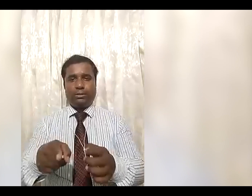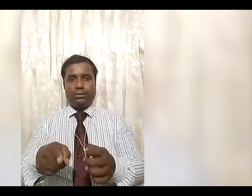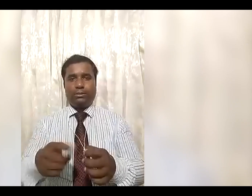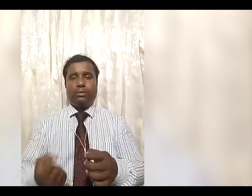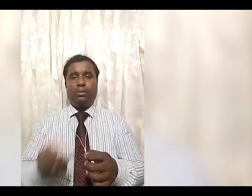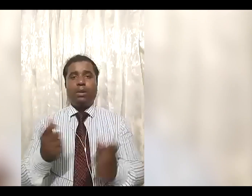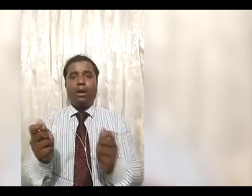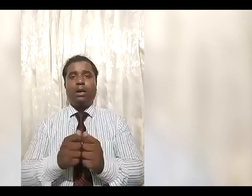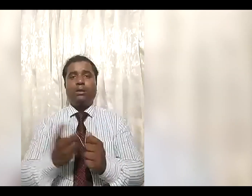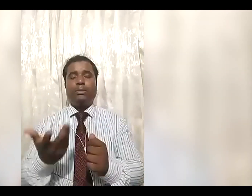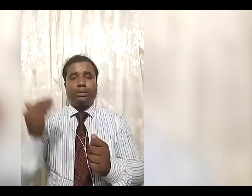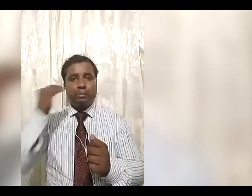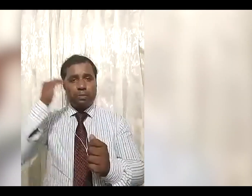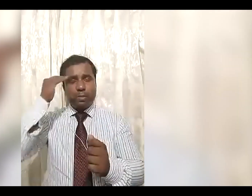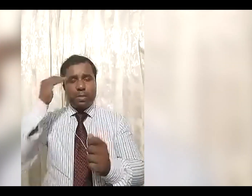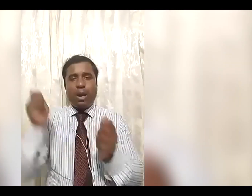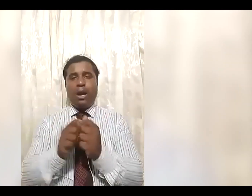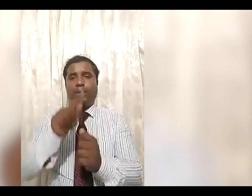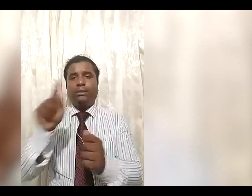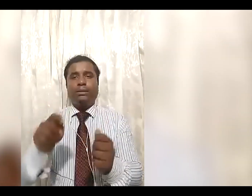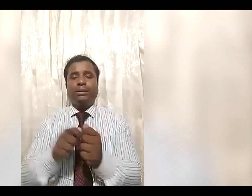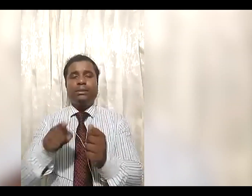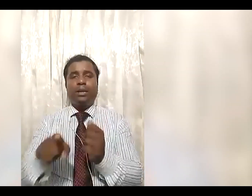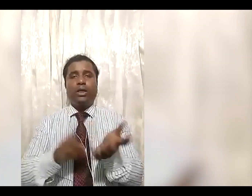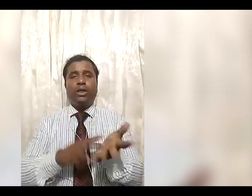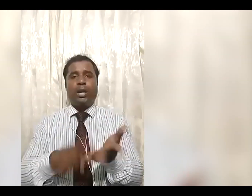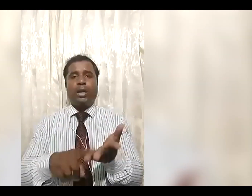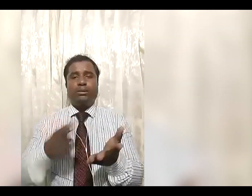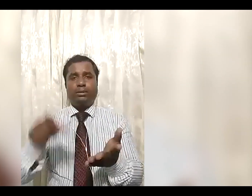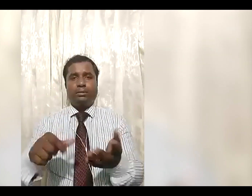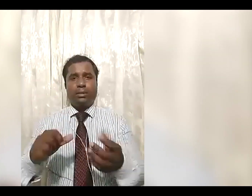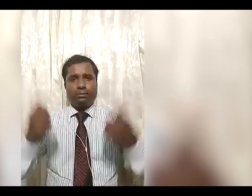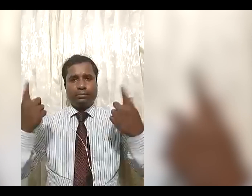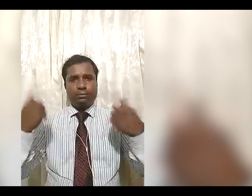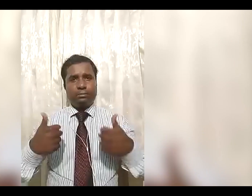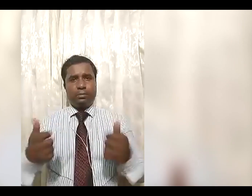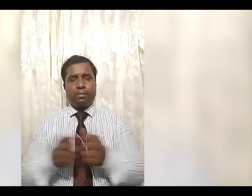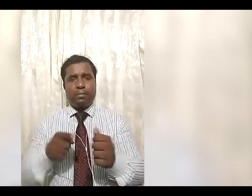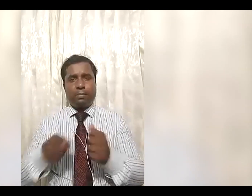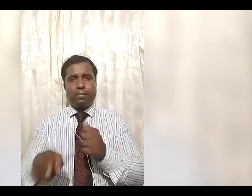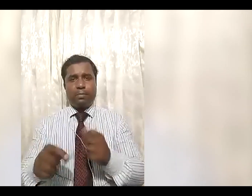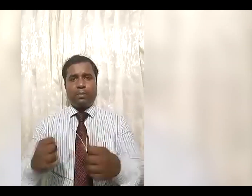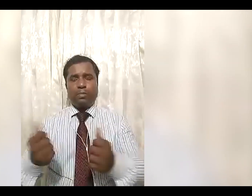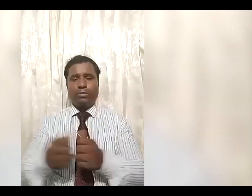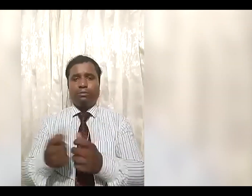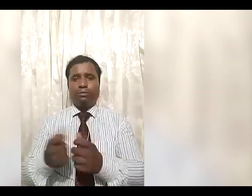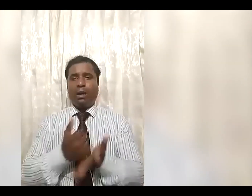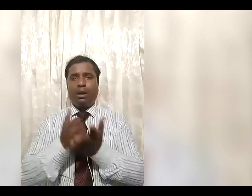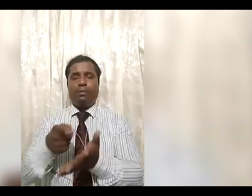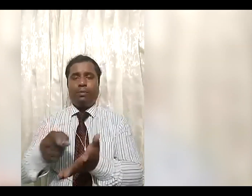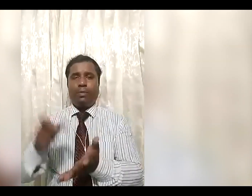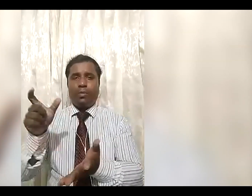forms of disabilities. And once we have done that, we will be able to project an accurate picture of what the needs are. And once the needs